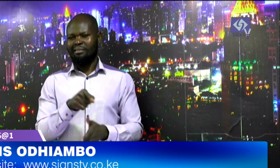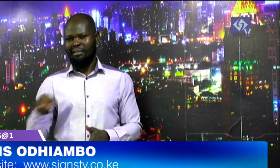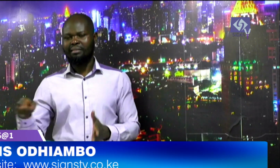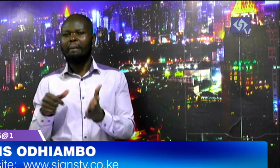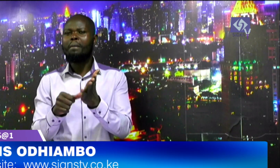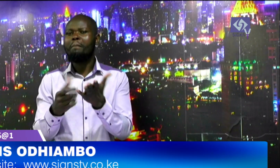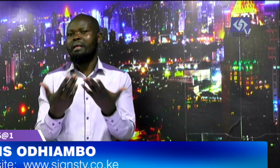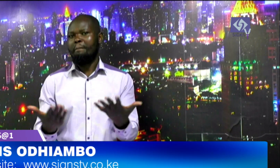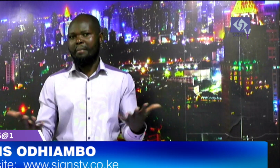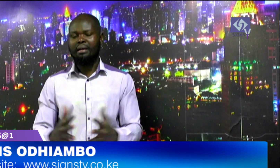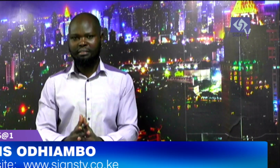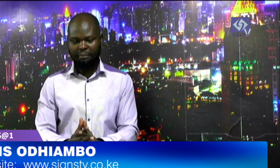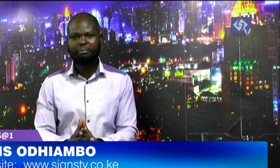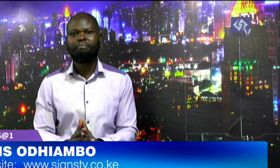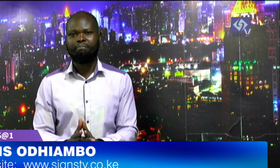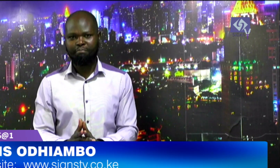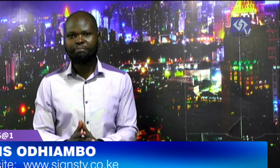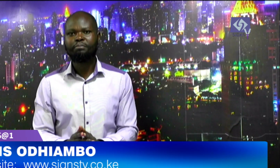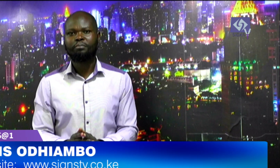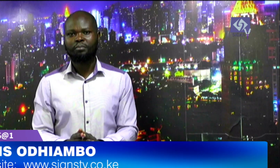for 21 days pending further probe on the matter.